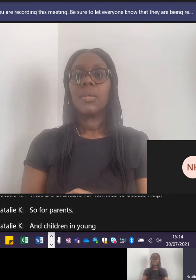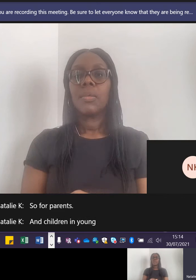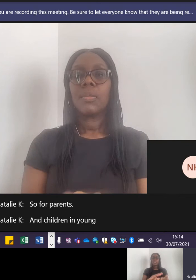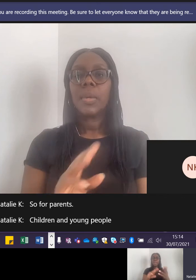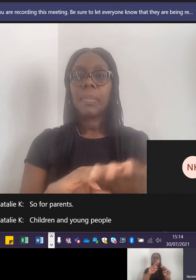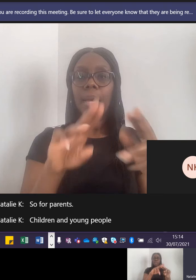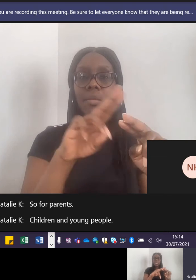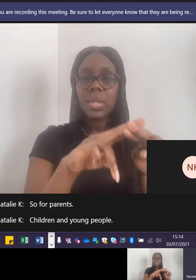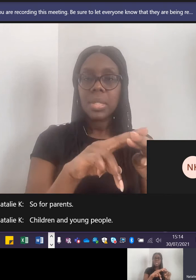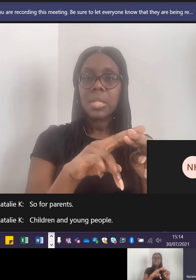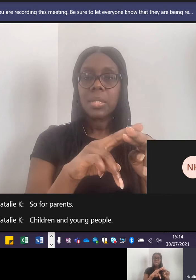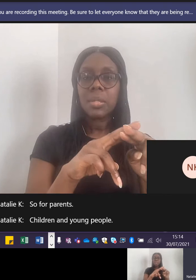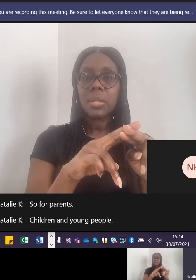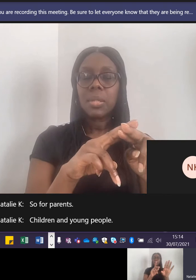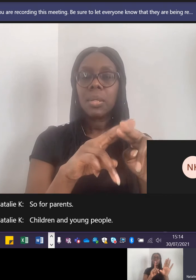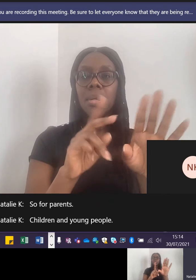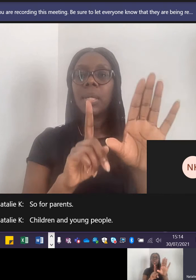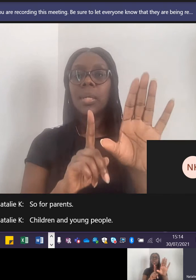people.